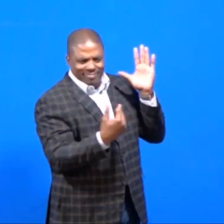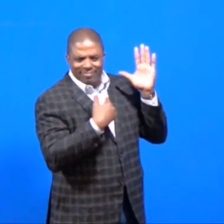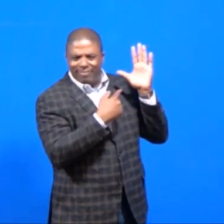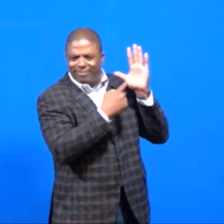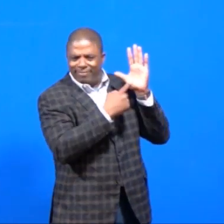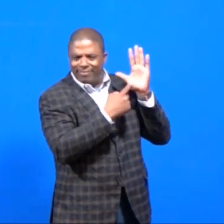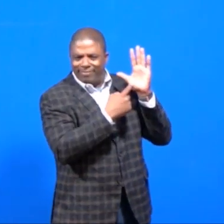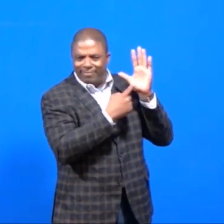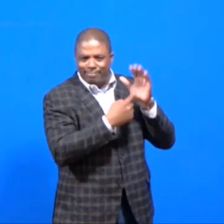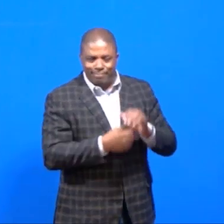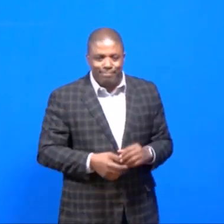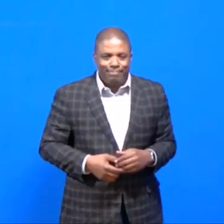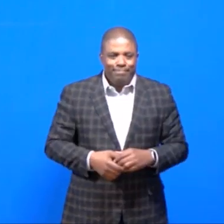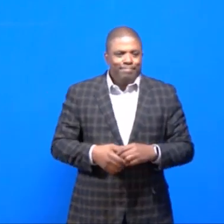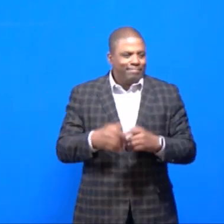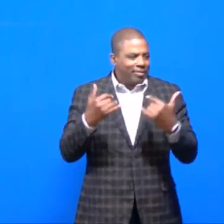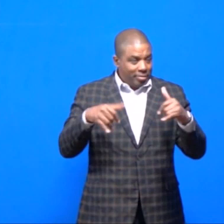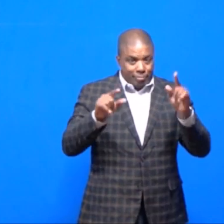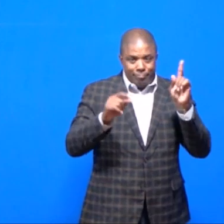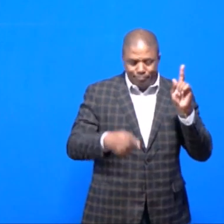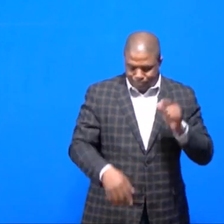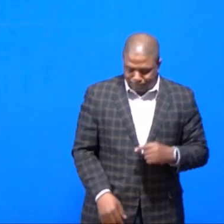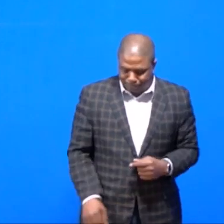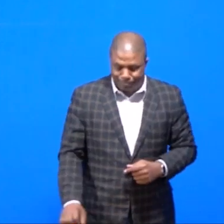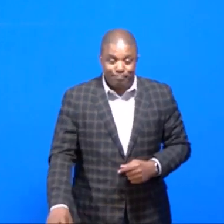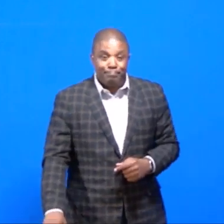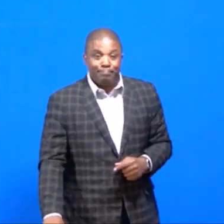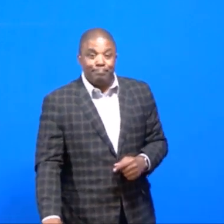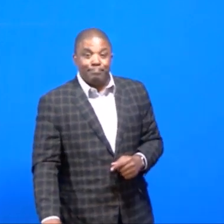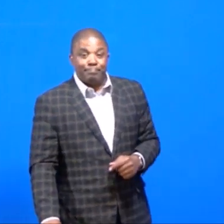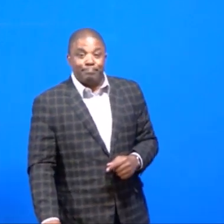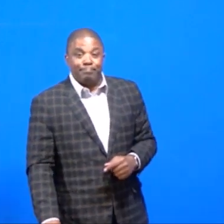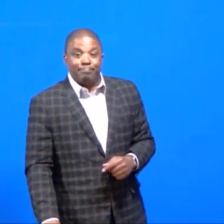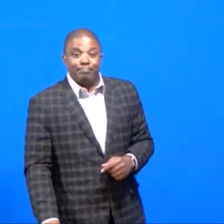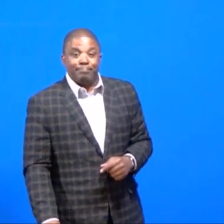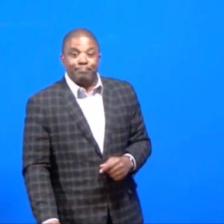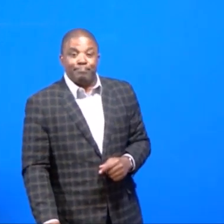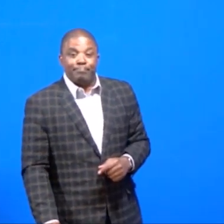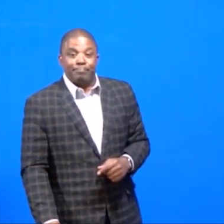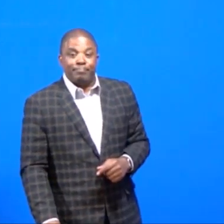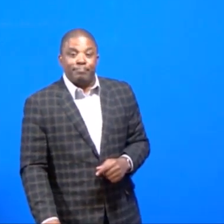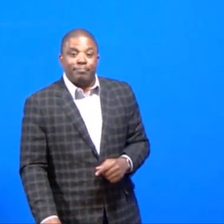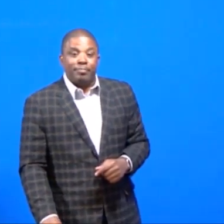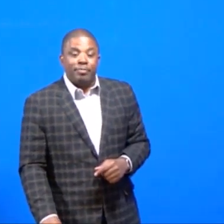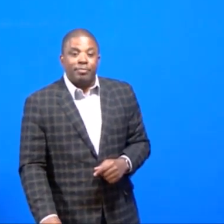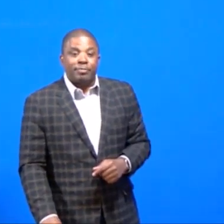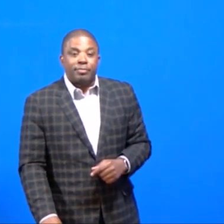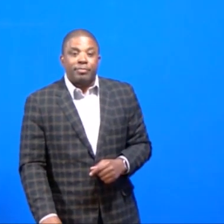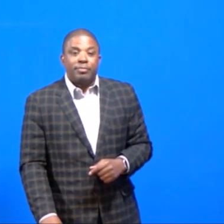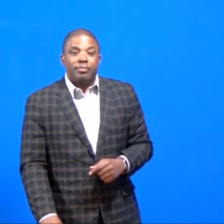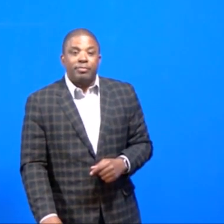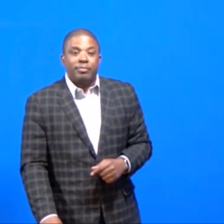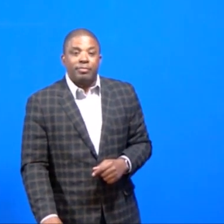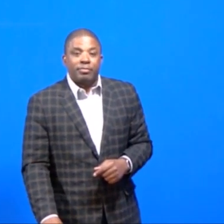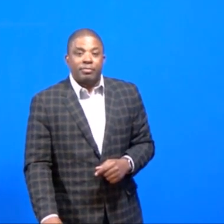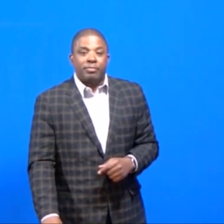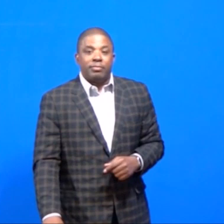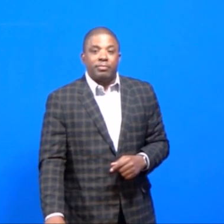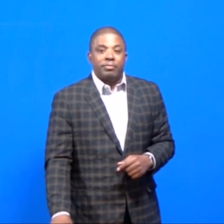And you can read the names of them as if you look at the map and you see how it was divided up at that time.